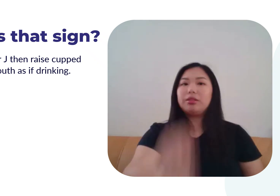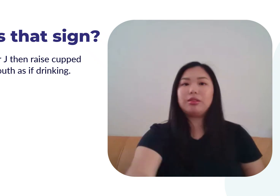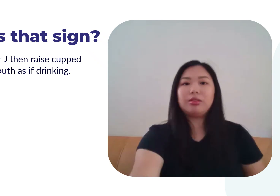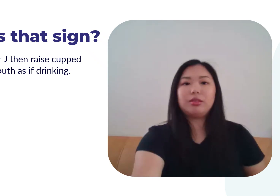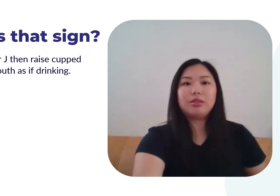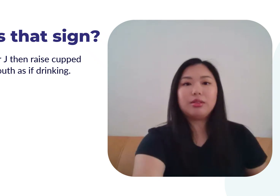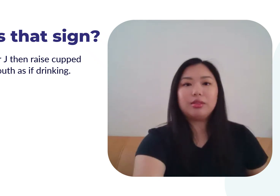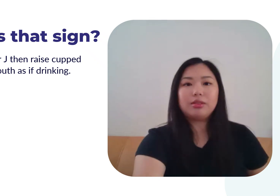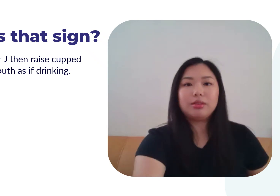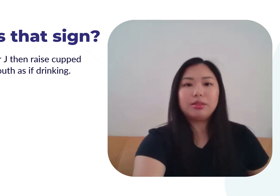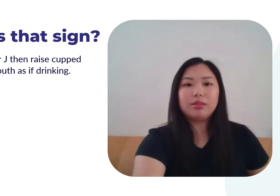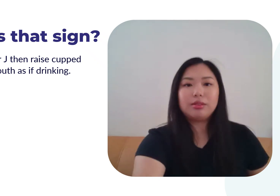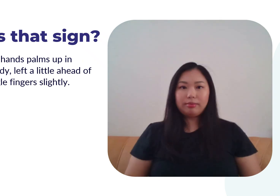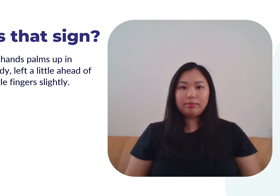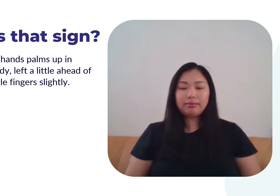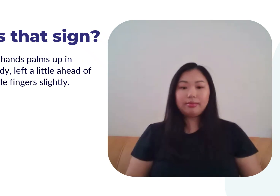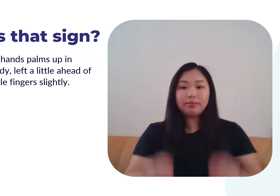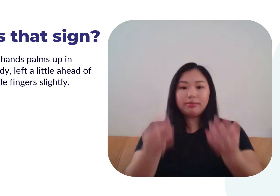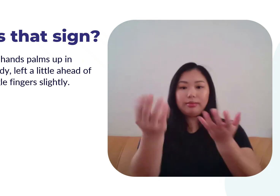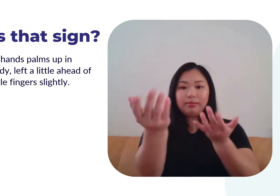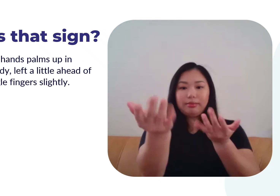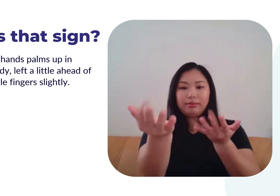Juice.